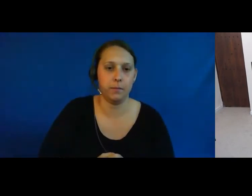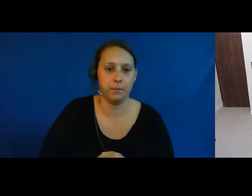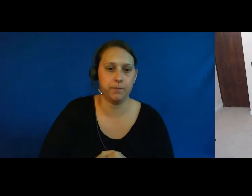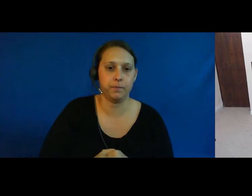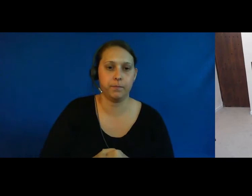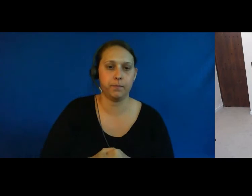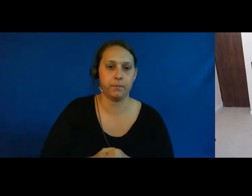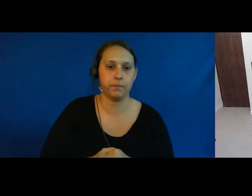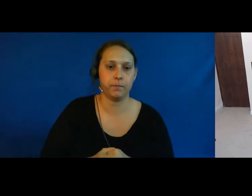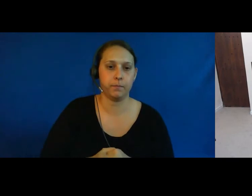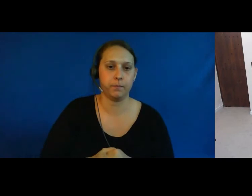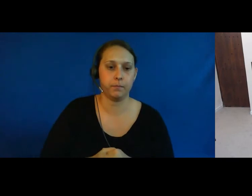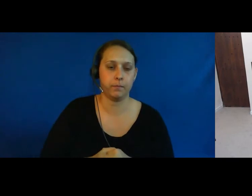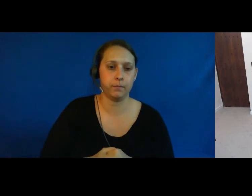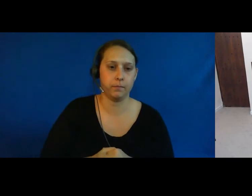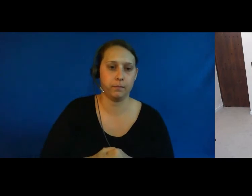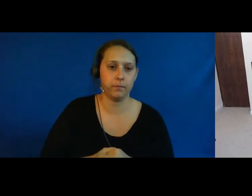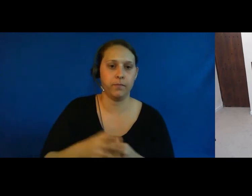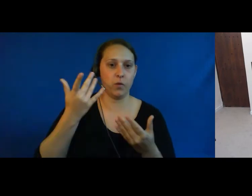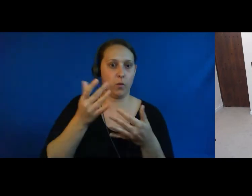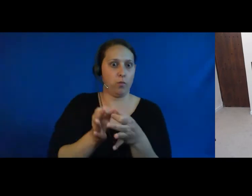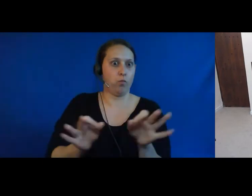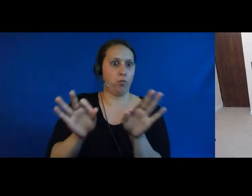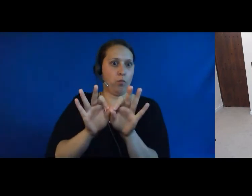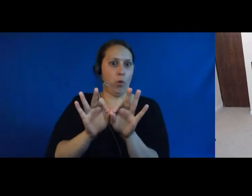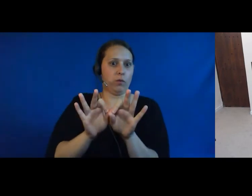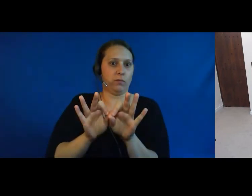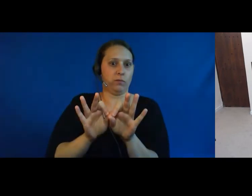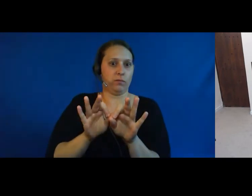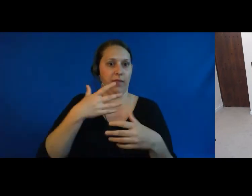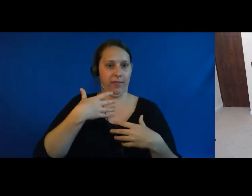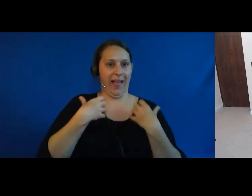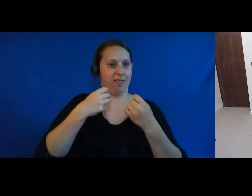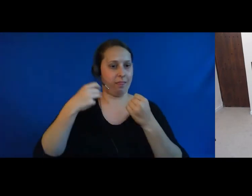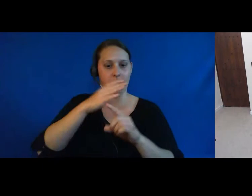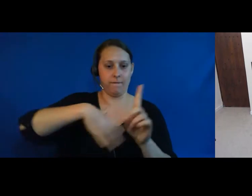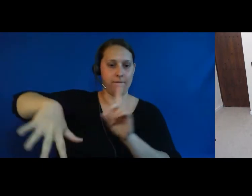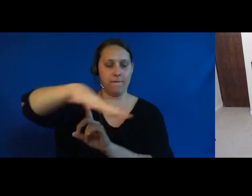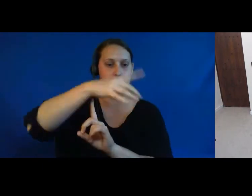present that they would then be detrimental to the health of the habitat.